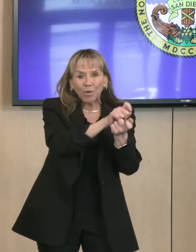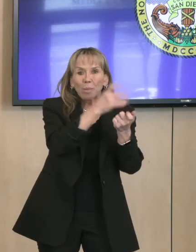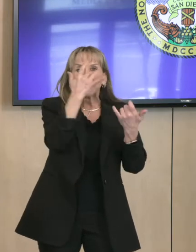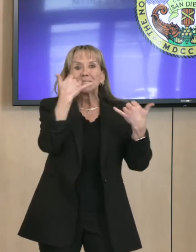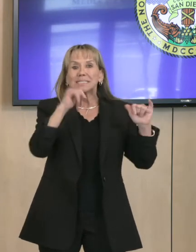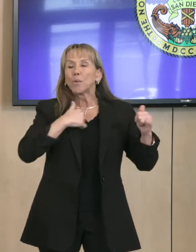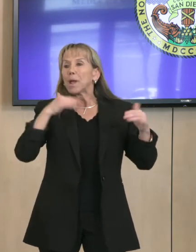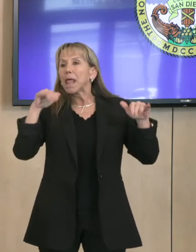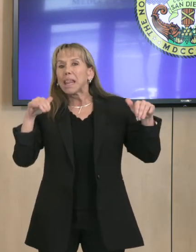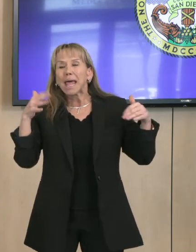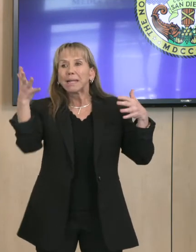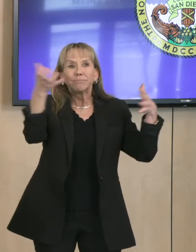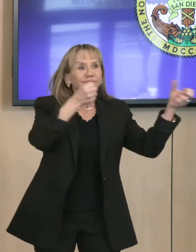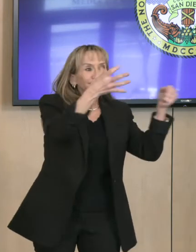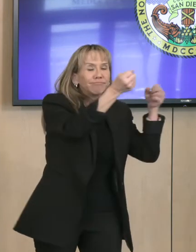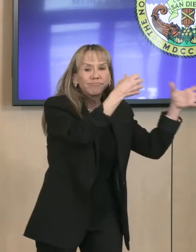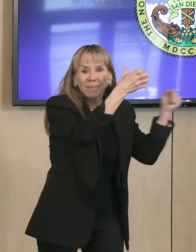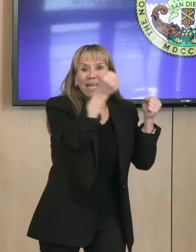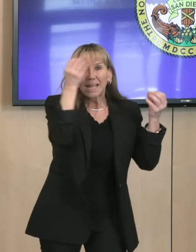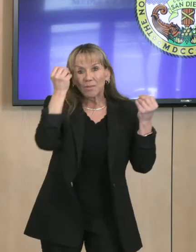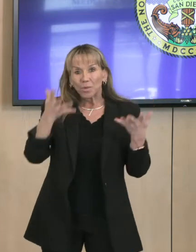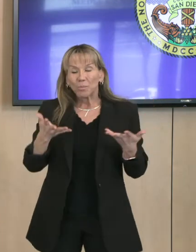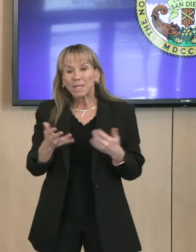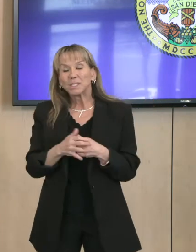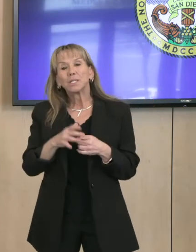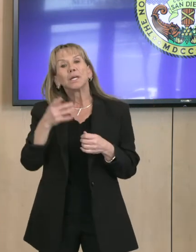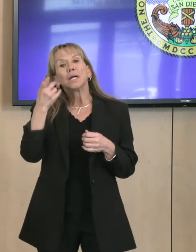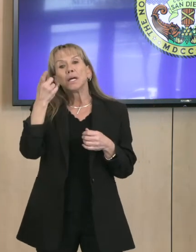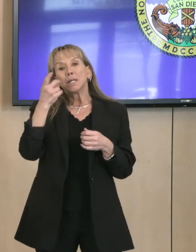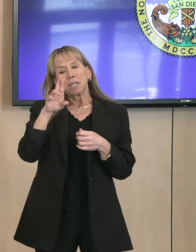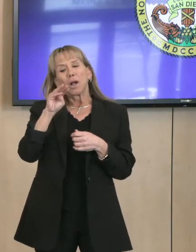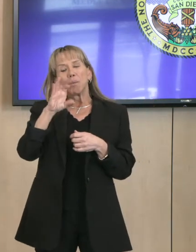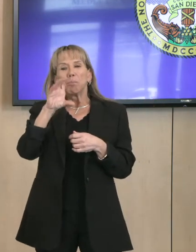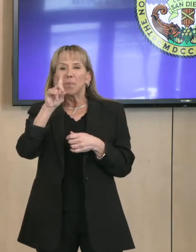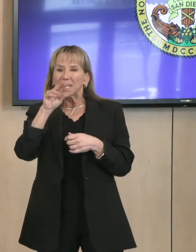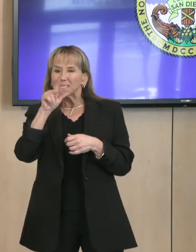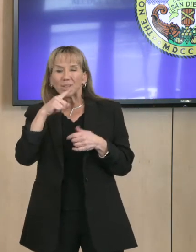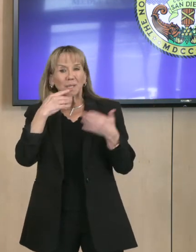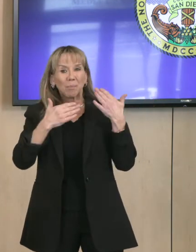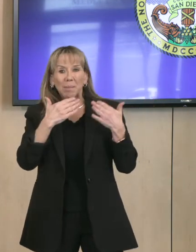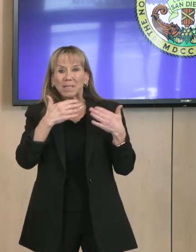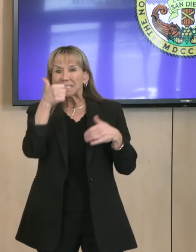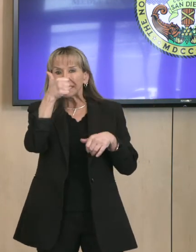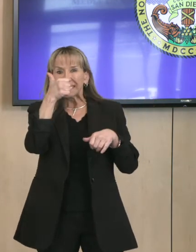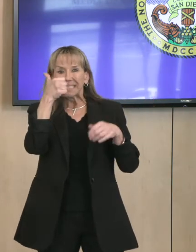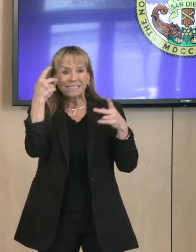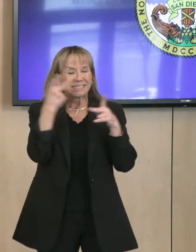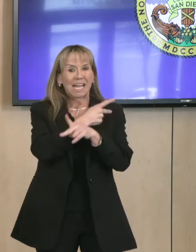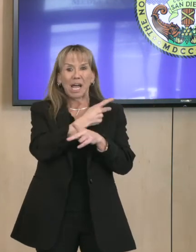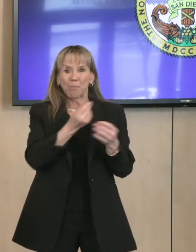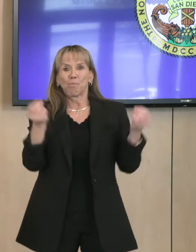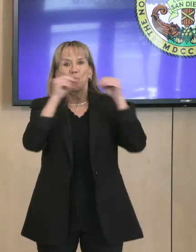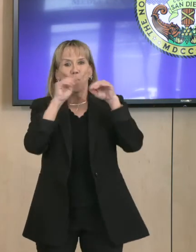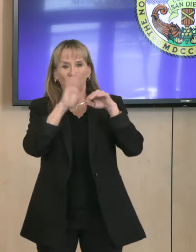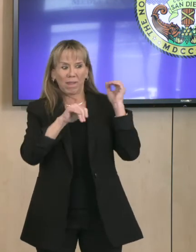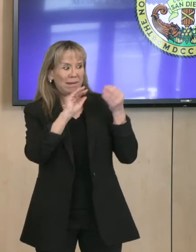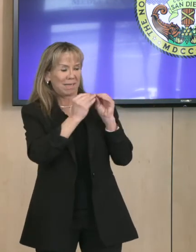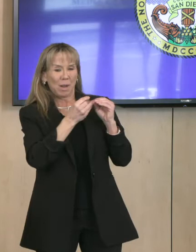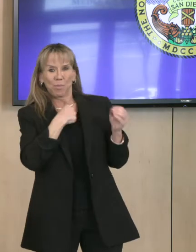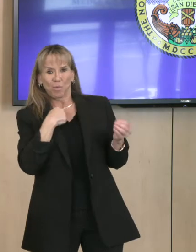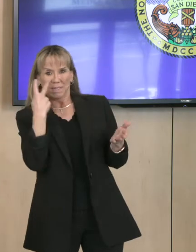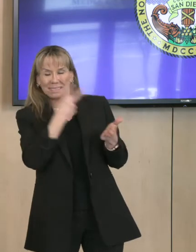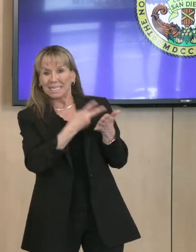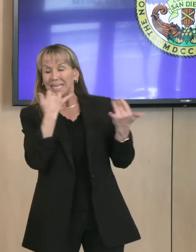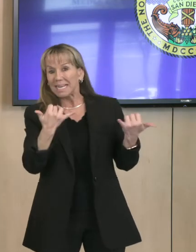out there. You've heard Dr. McDonald speculate that it is perhaps 10 times as high. And so the reality is the public should operate under